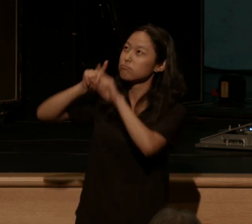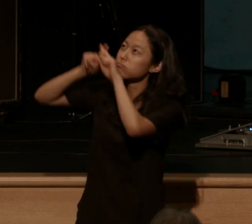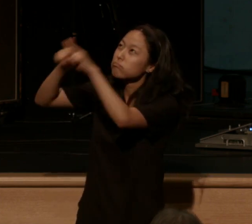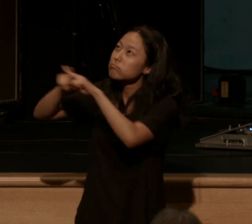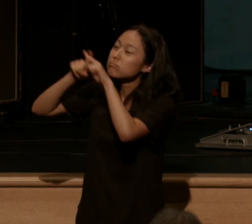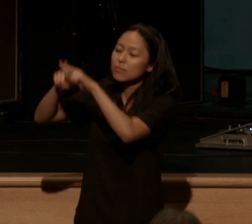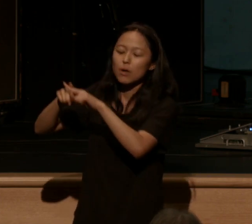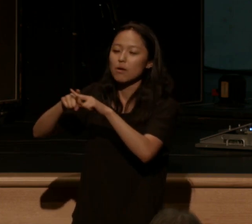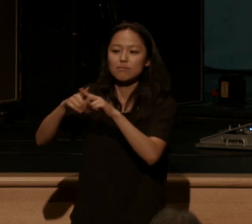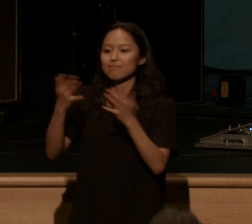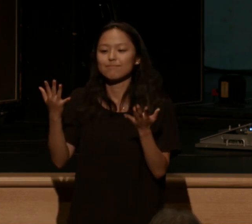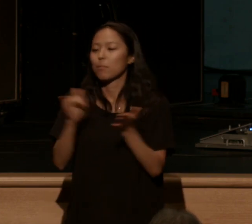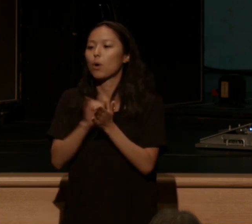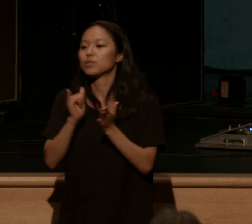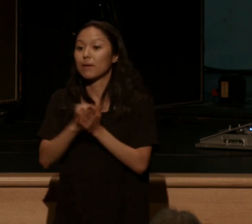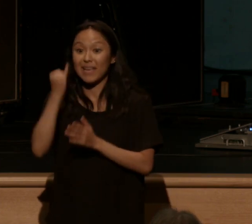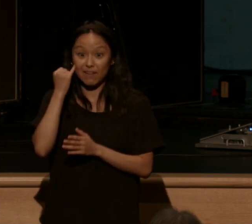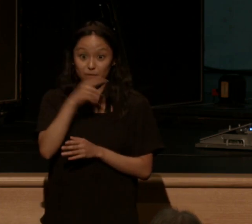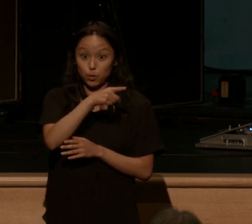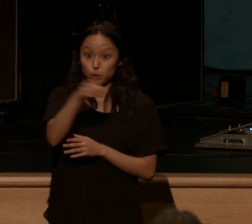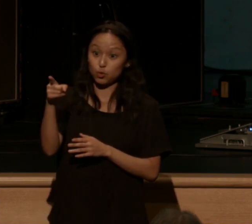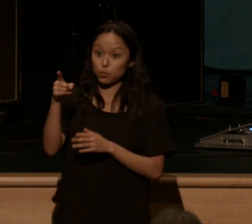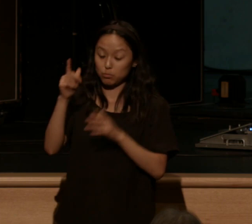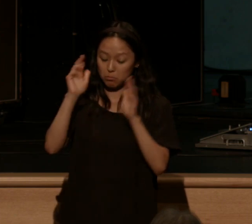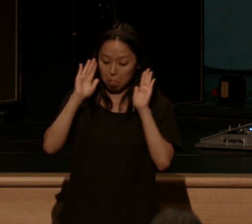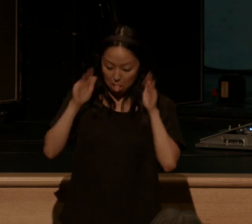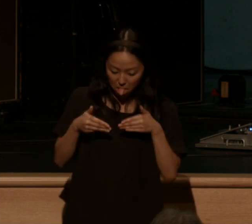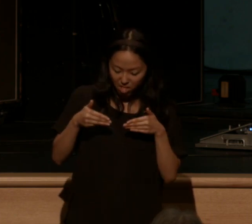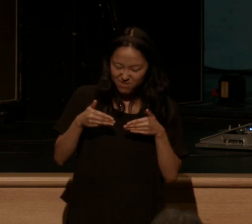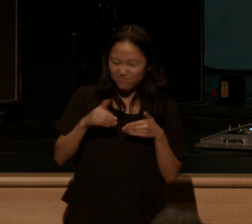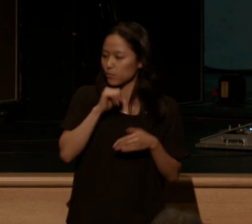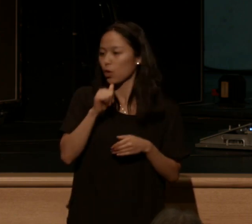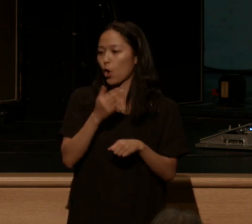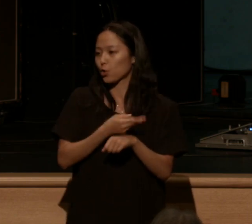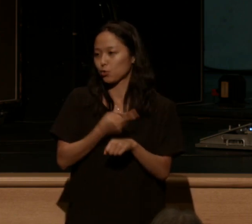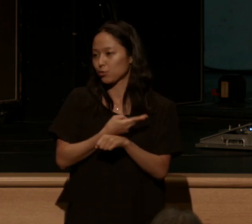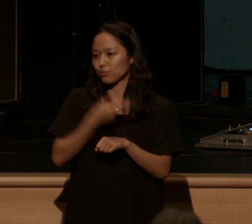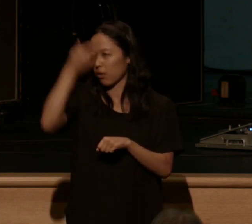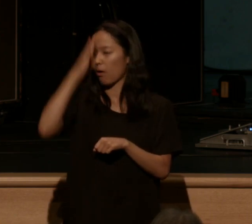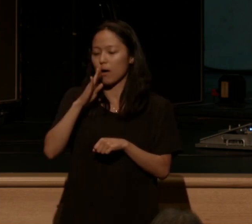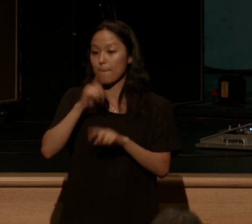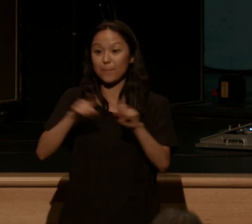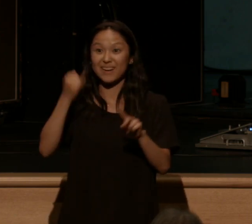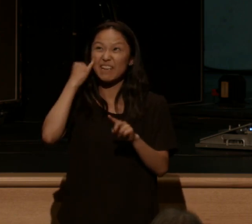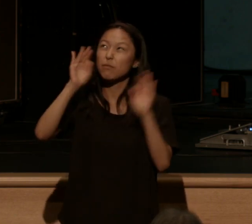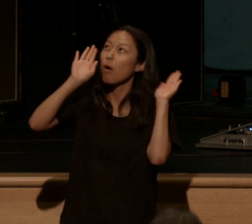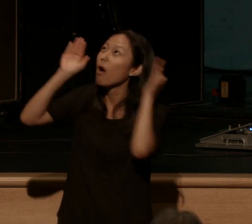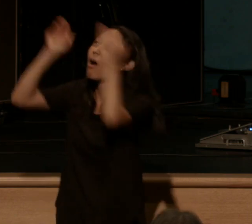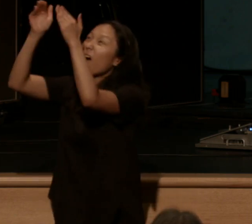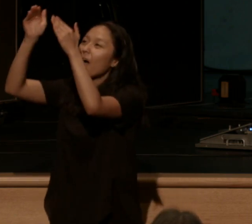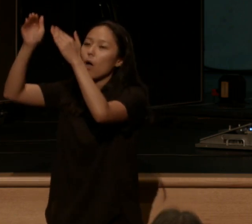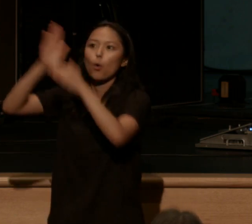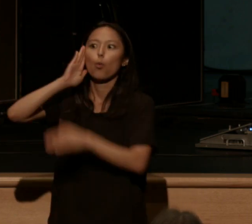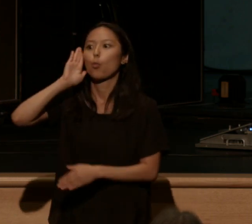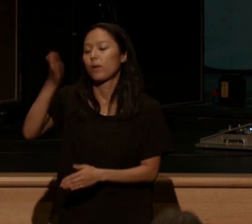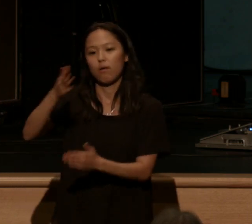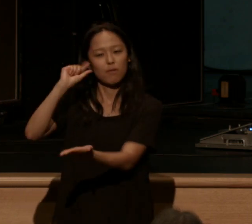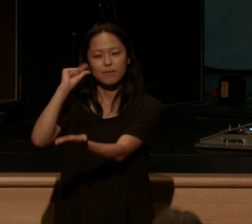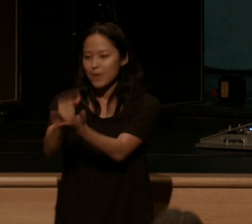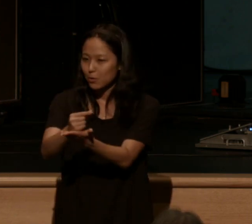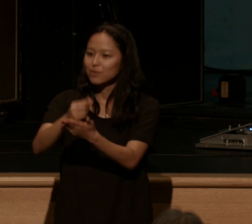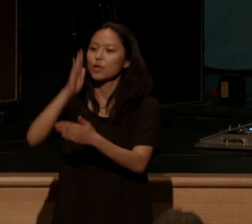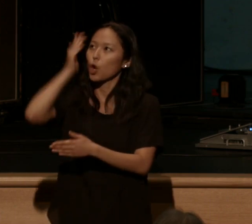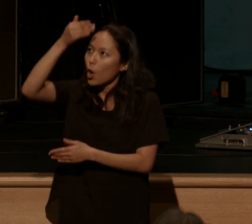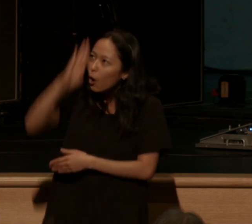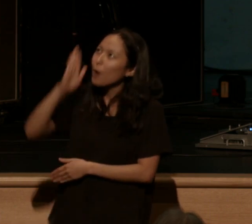There's no way. If you make it about you, you won't be used. You make it about him, and you guarantee you will be used.